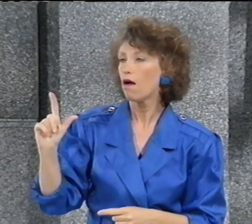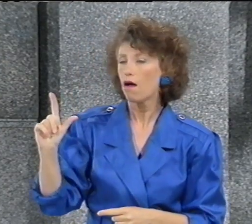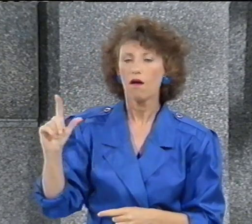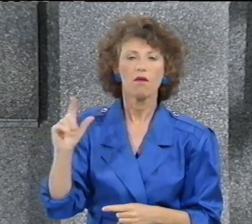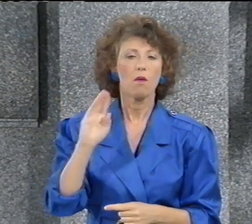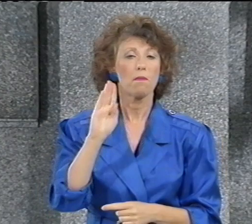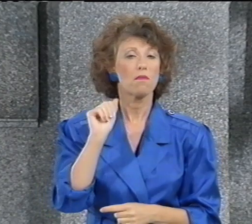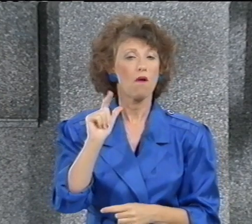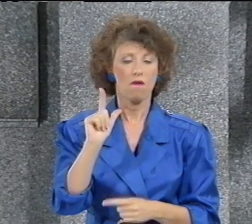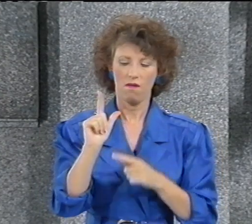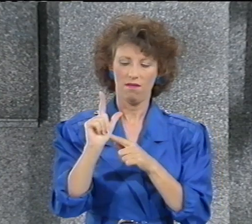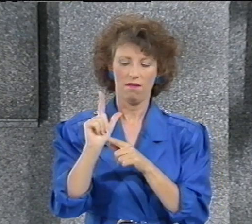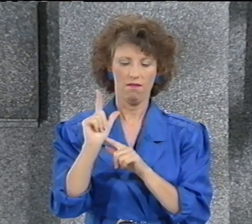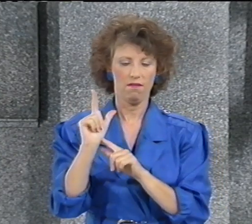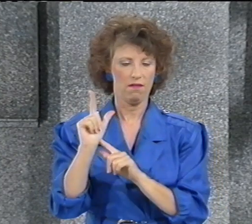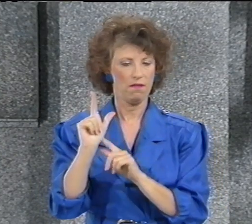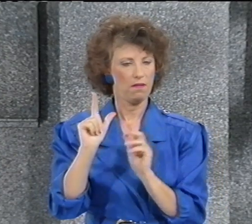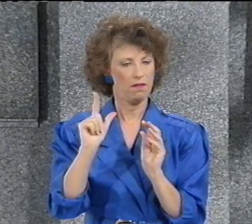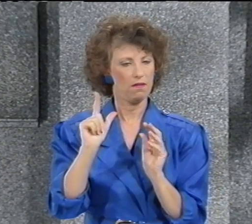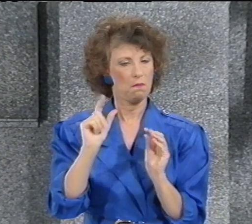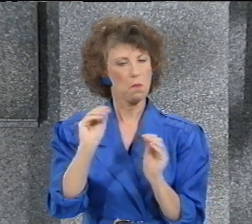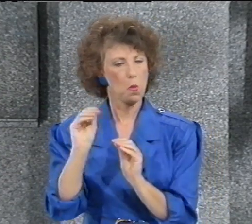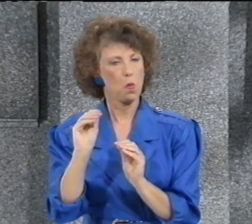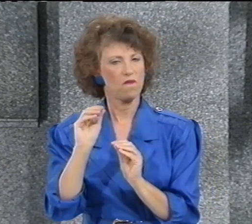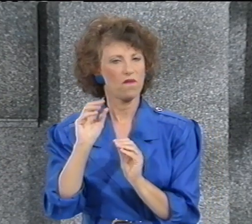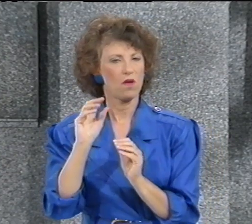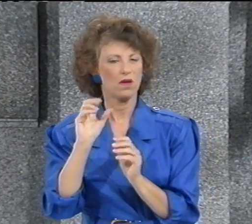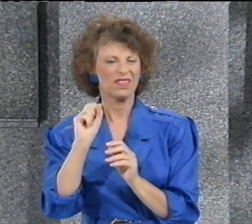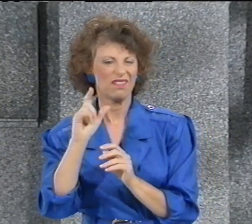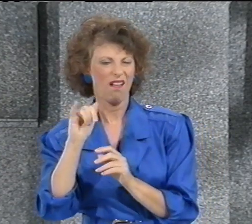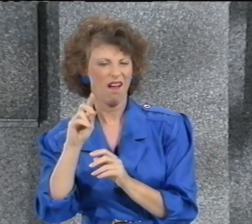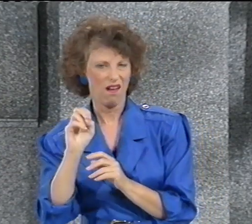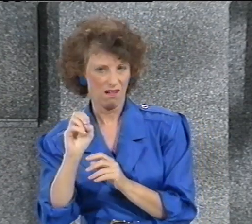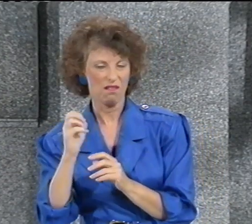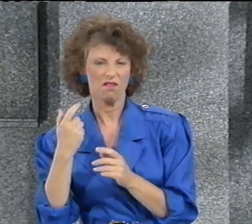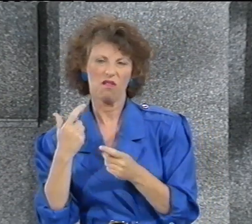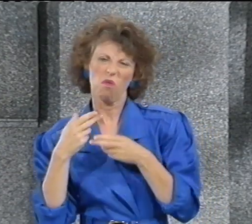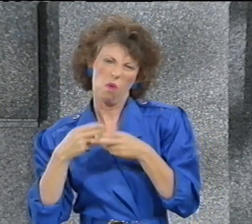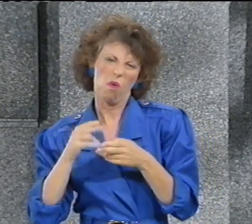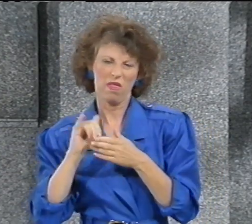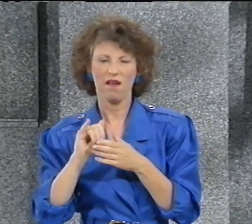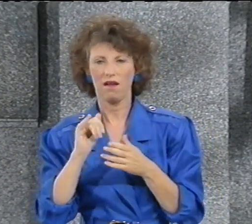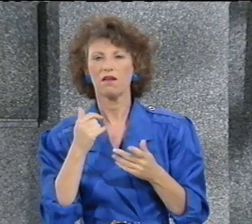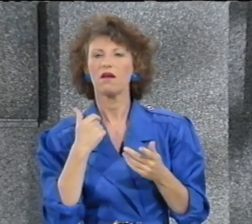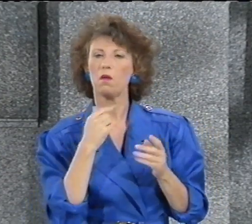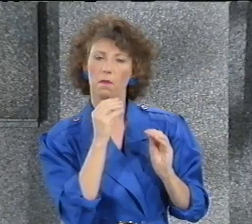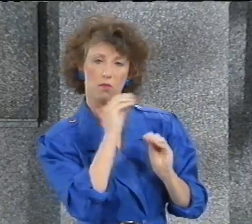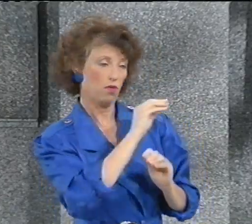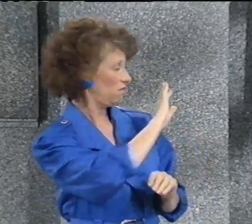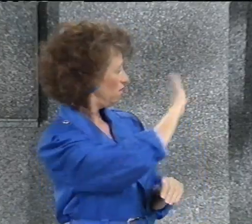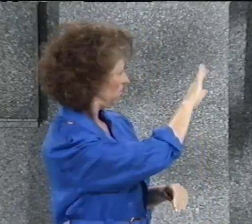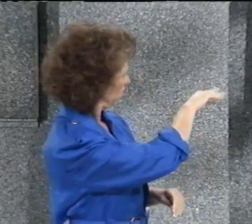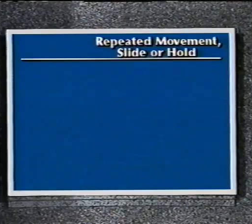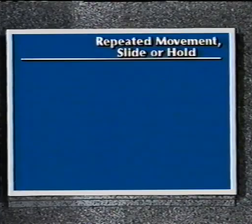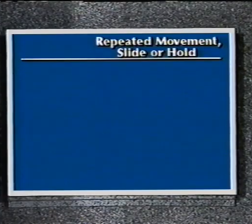example is the word doll or ball. You can see that the L moves, or there's